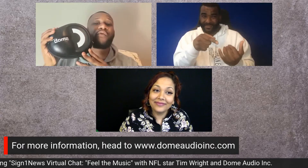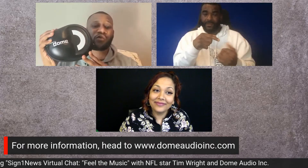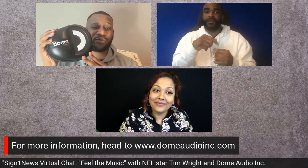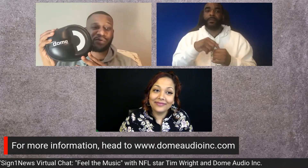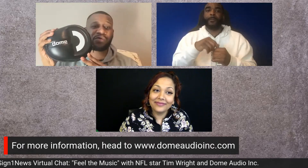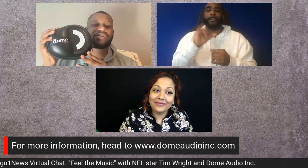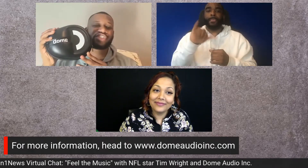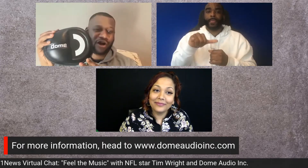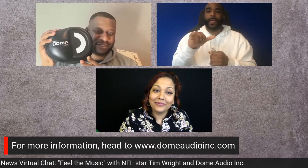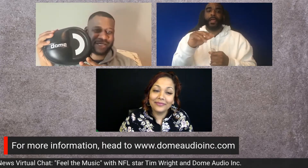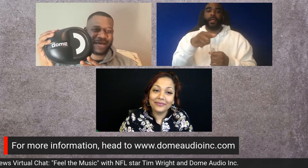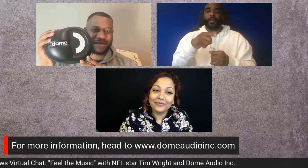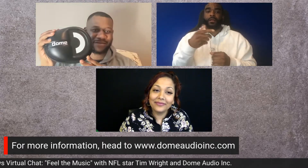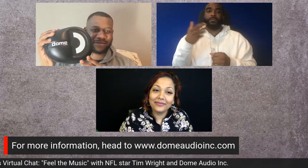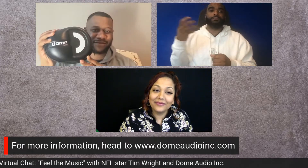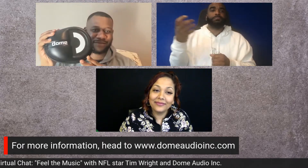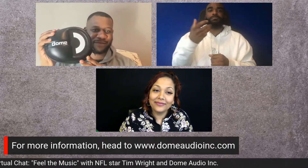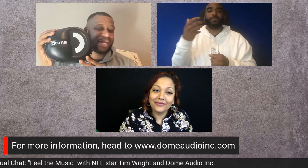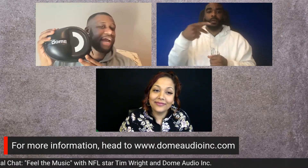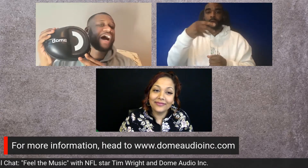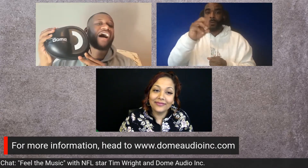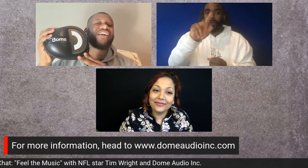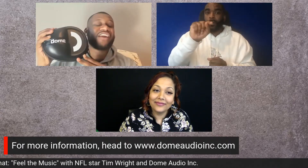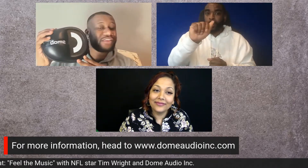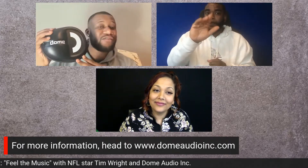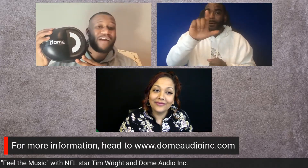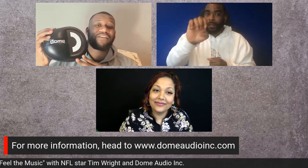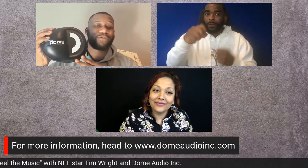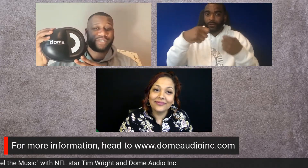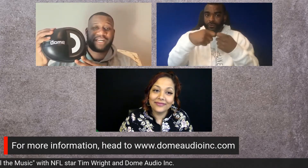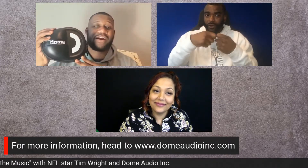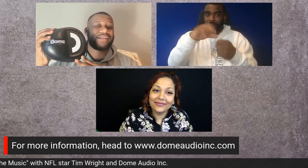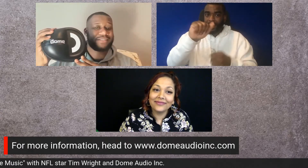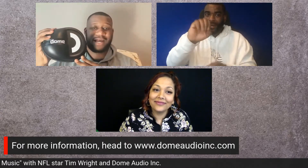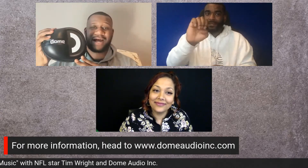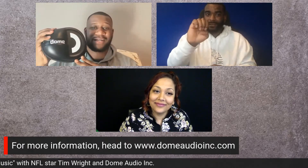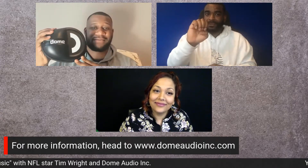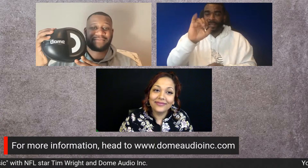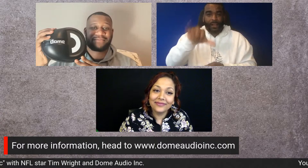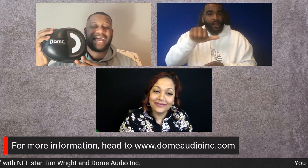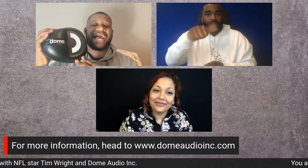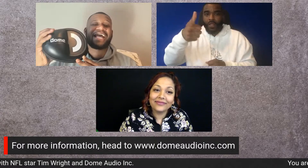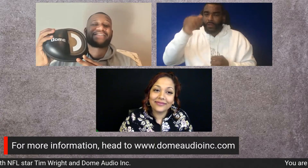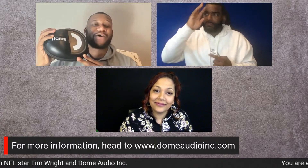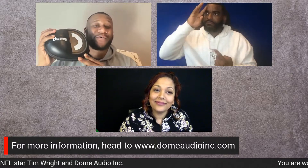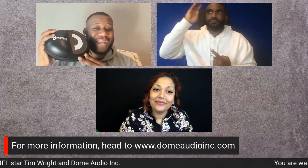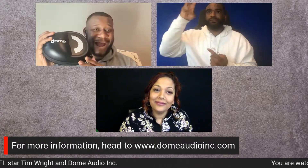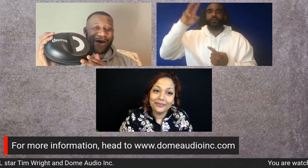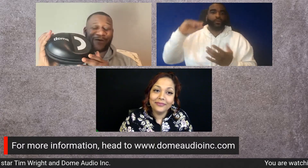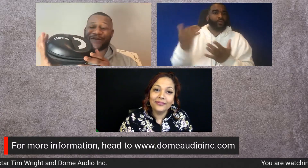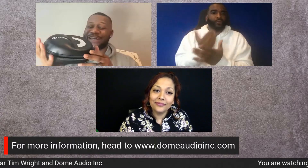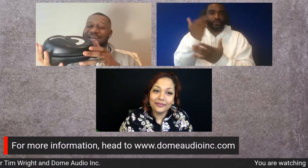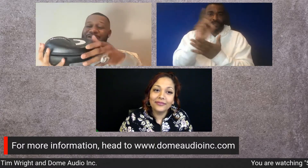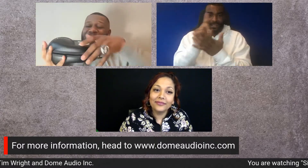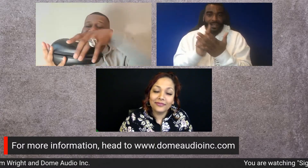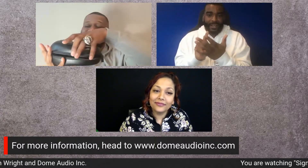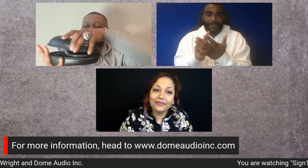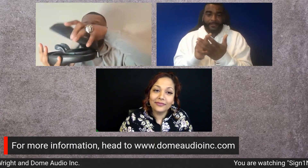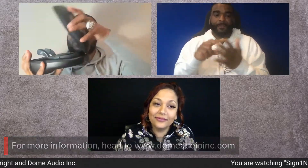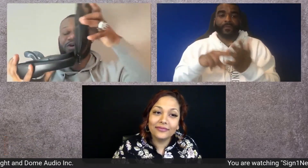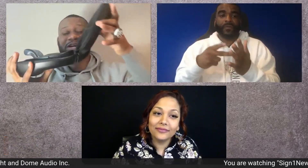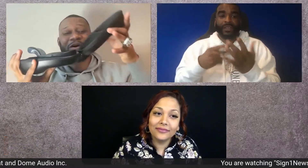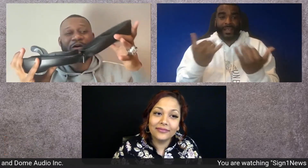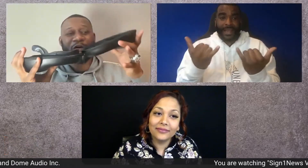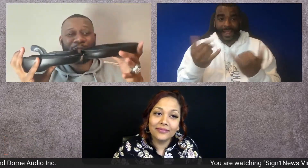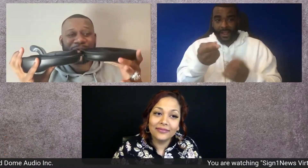our portable charging case, another revolutionary design. And so now you